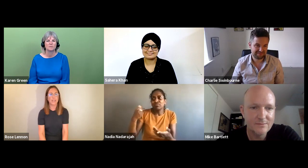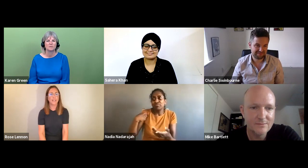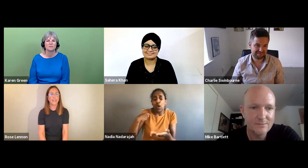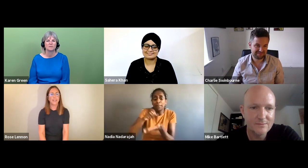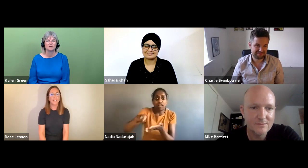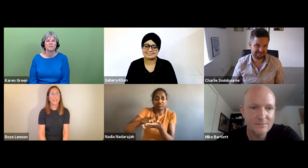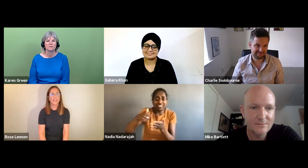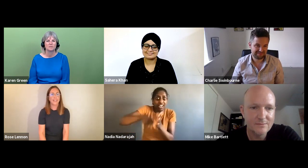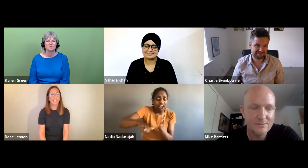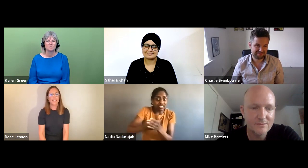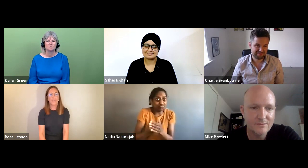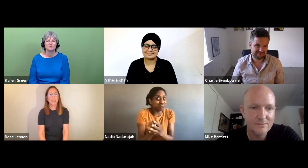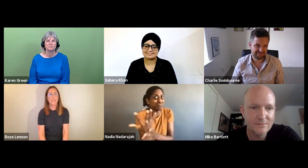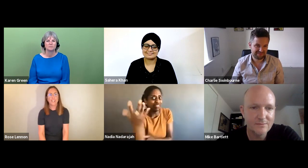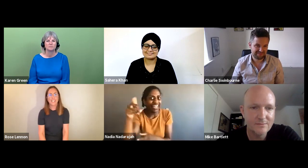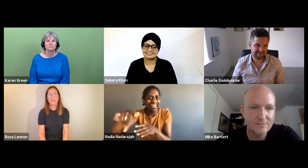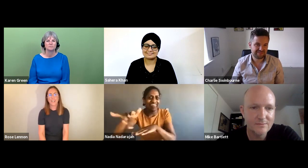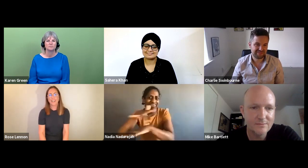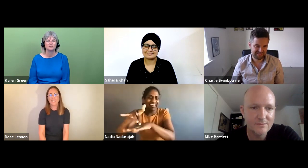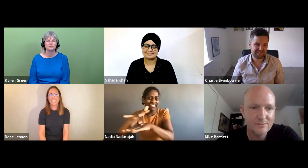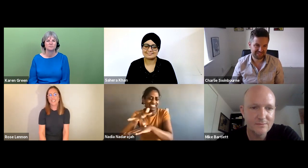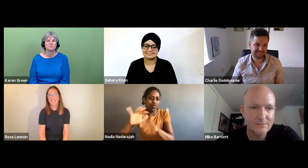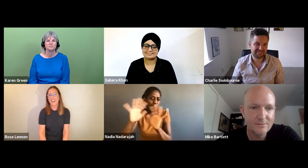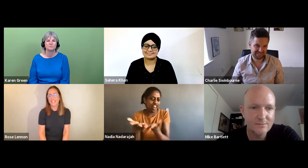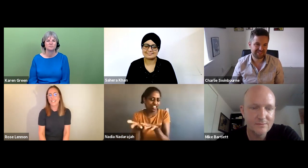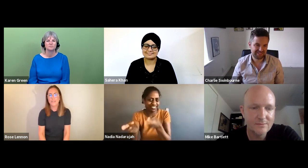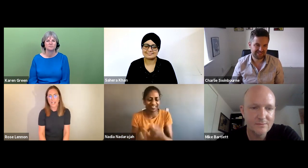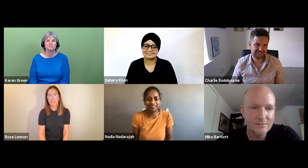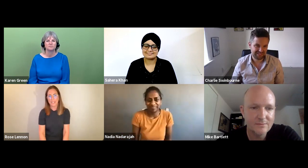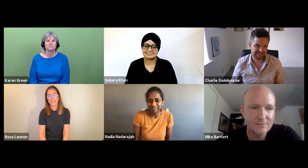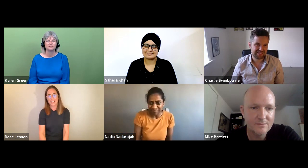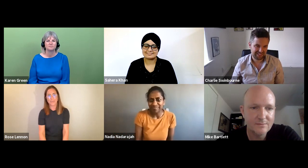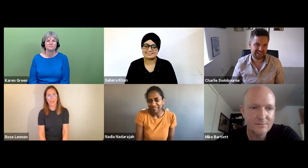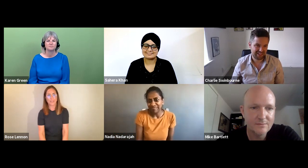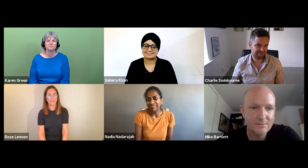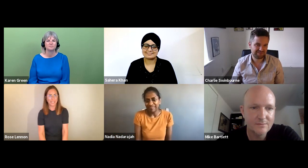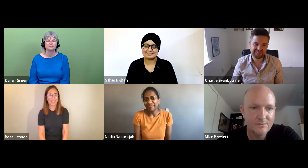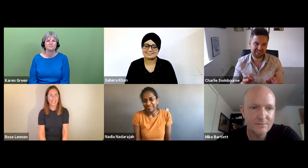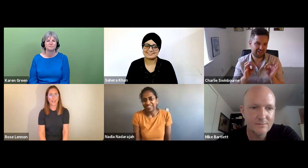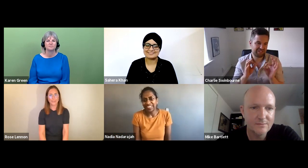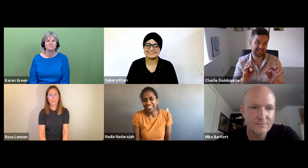past. My writing career is starting to develop in the theatre world currently, so